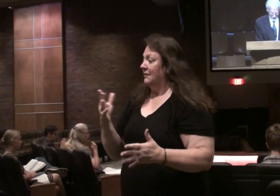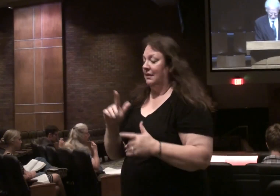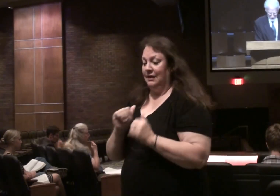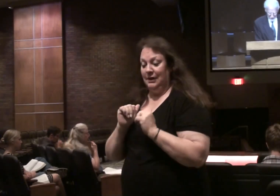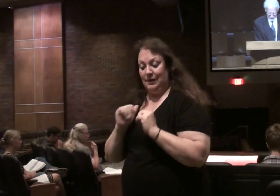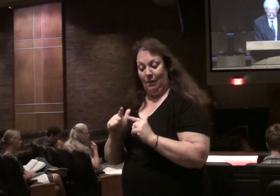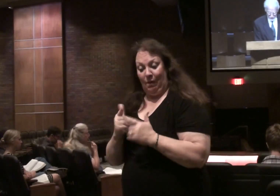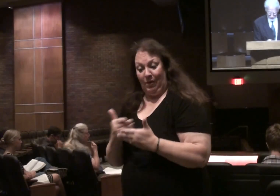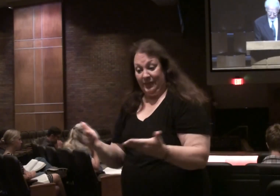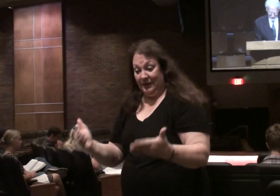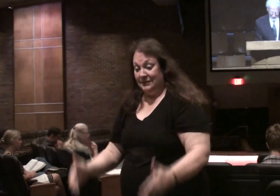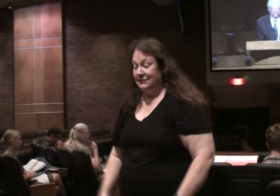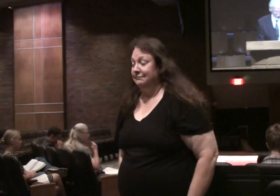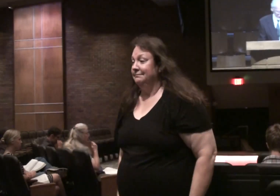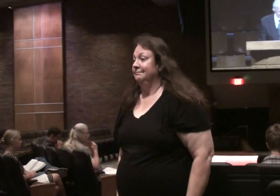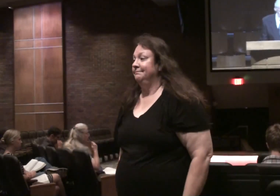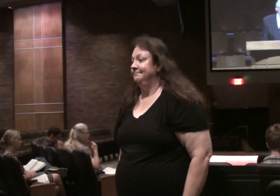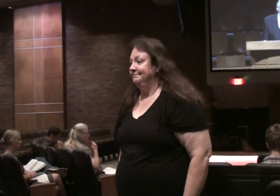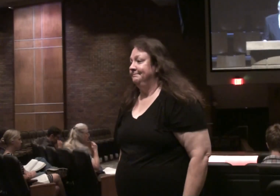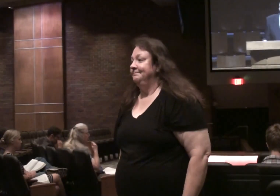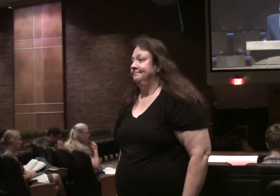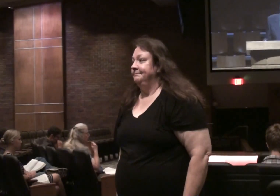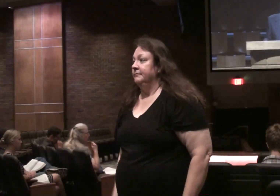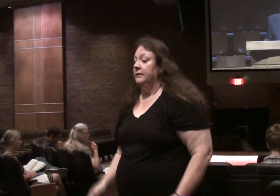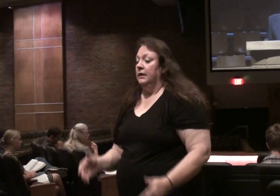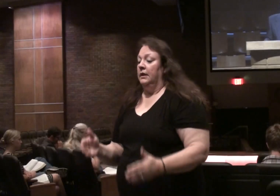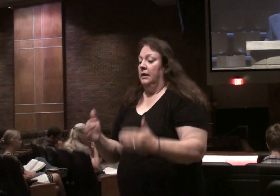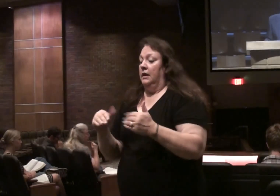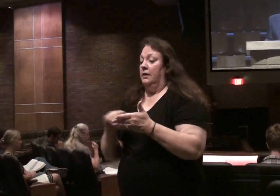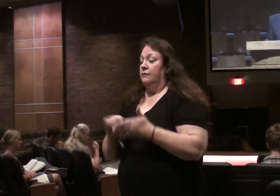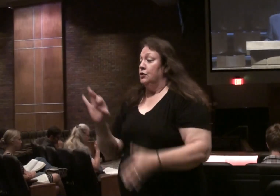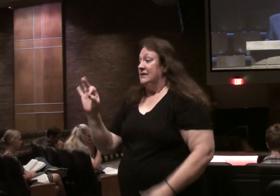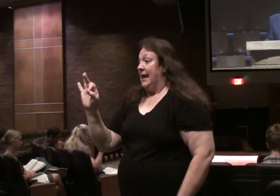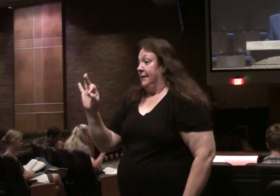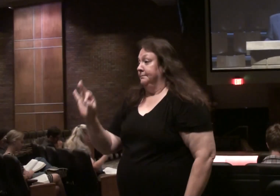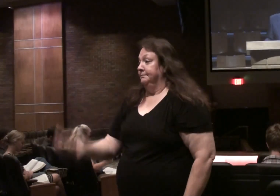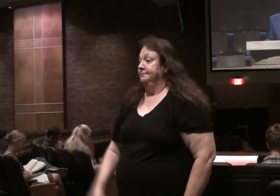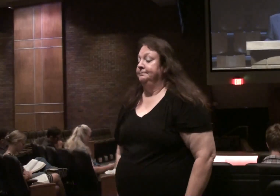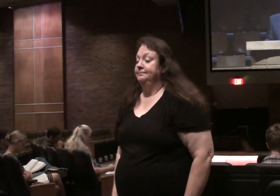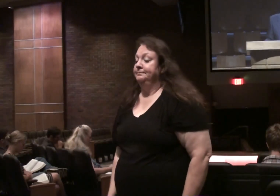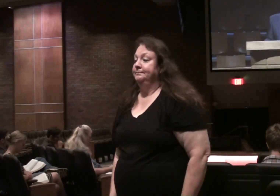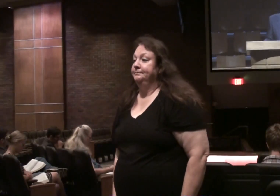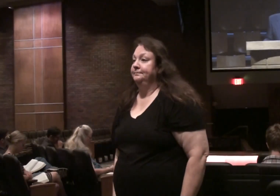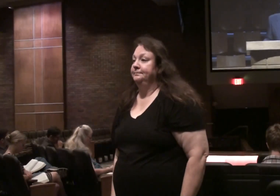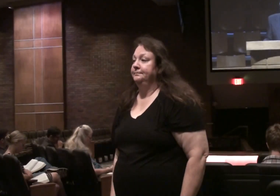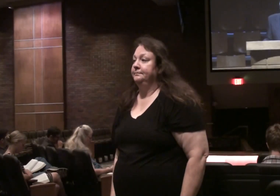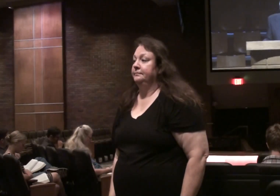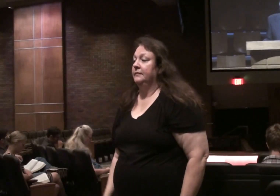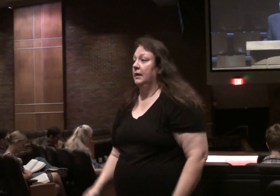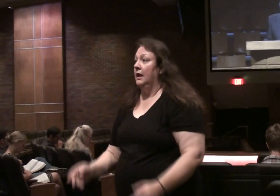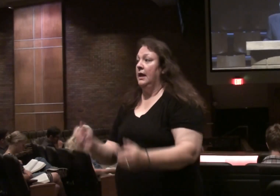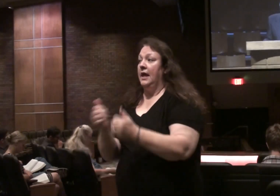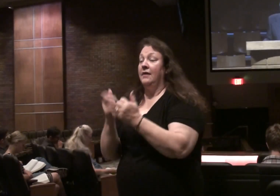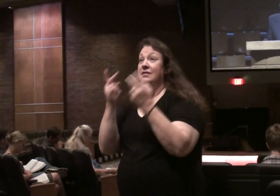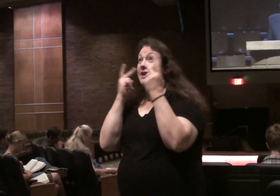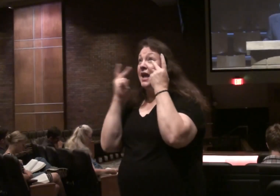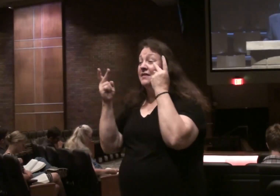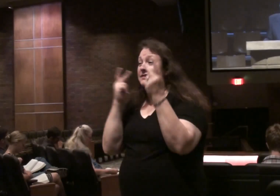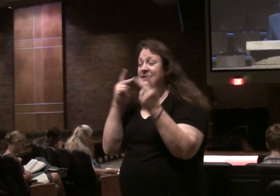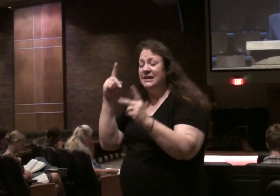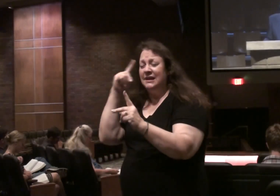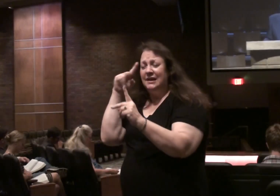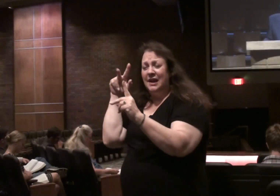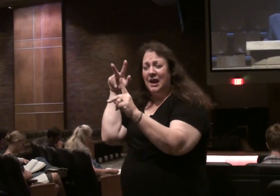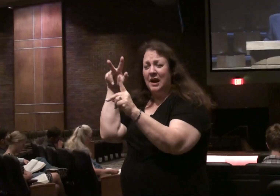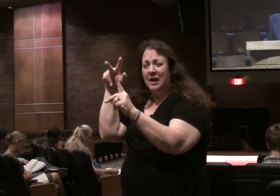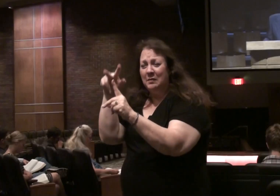all areas. So comes to verse 9. All I have seen and applied my mind